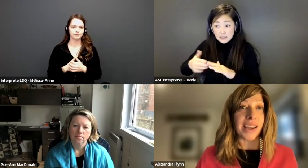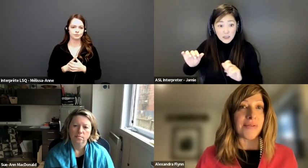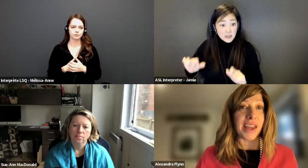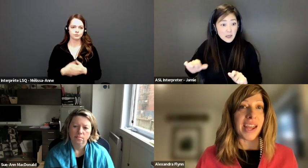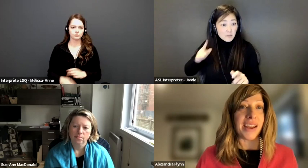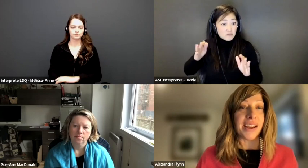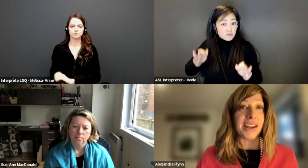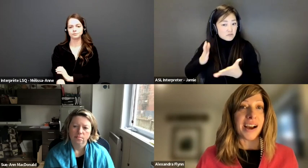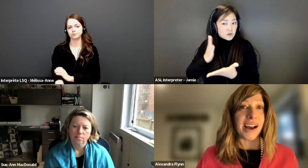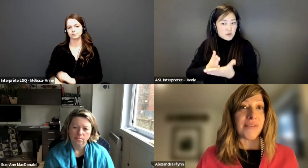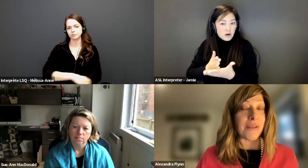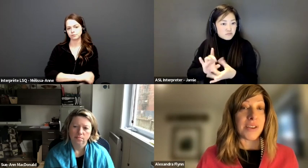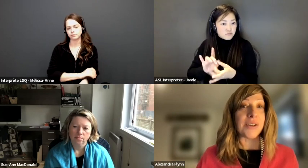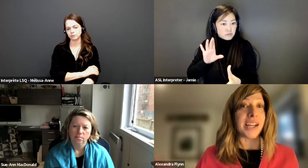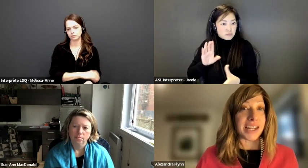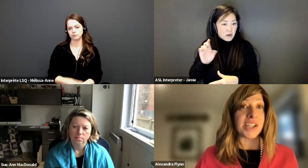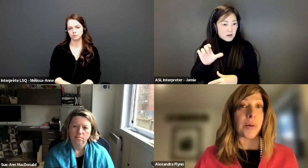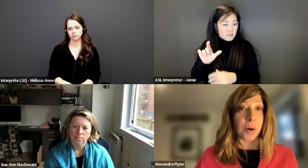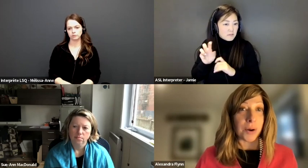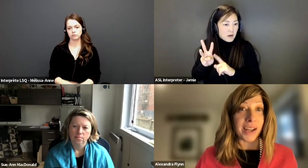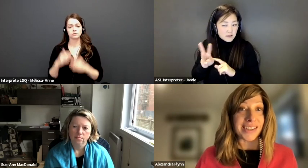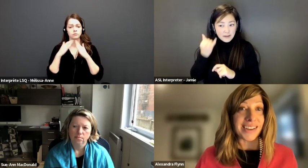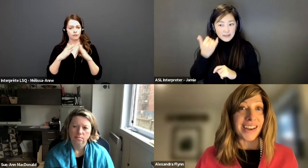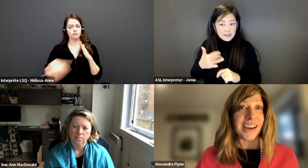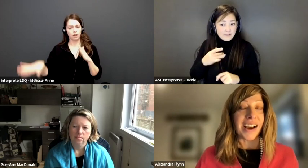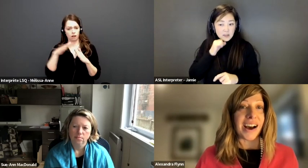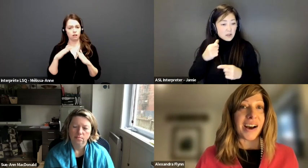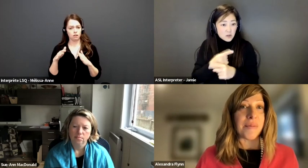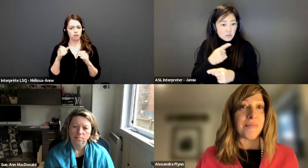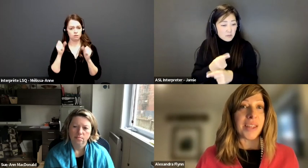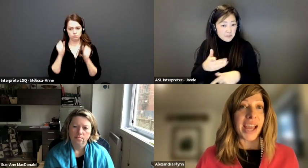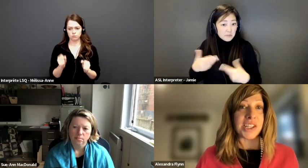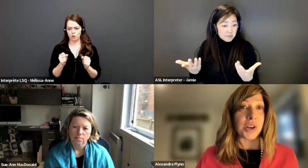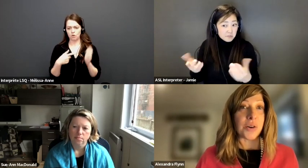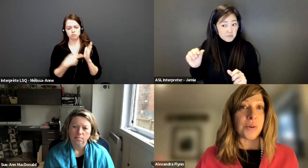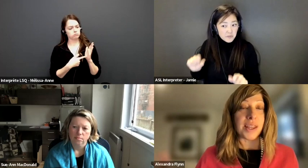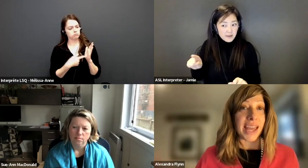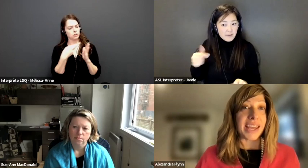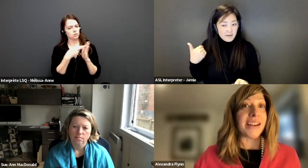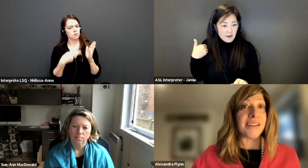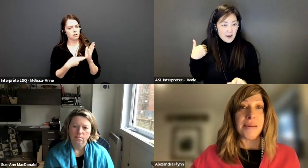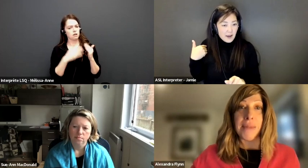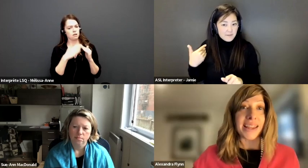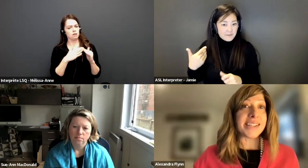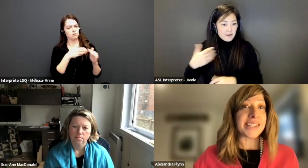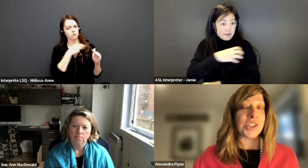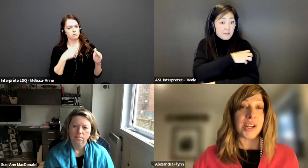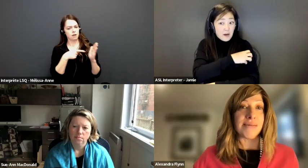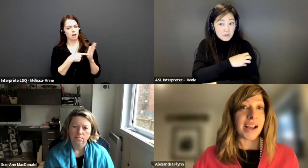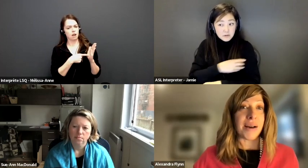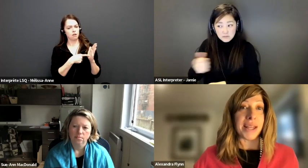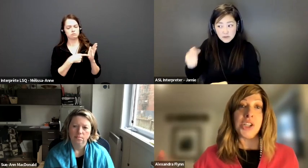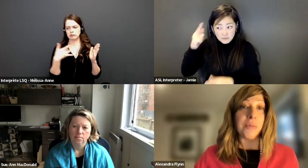bylaw if they feel that it isn't appropriate. And so they can make that